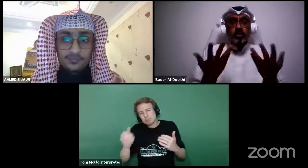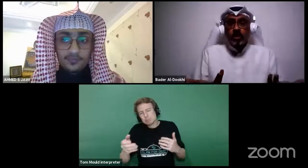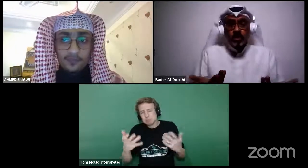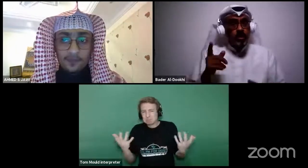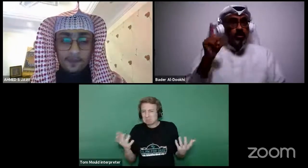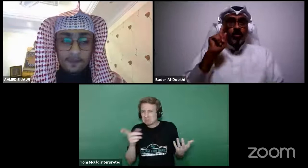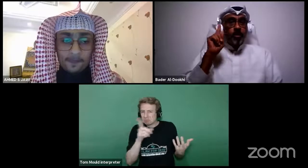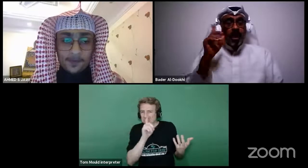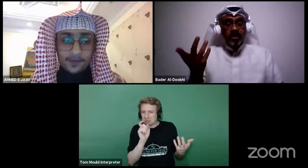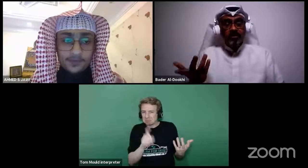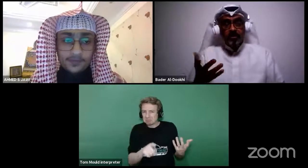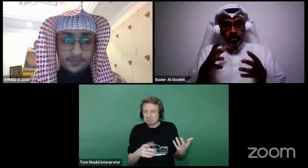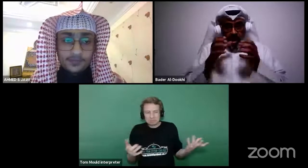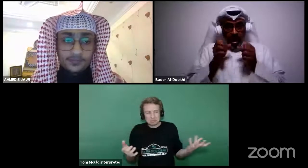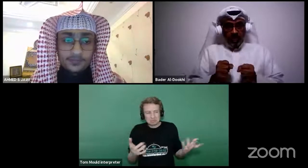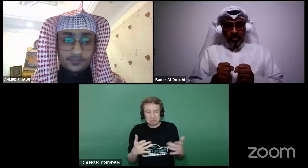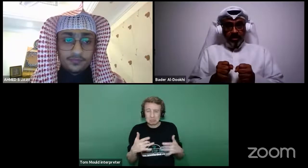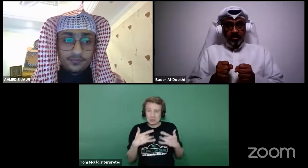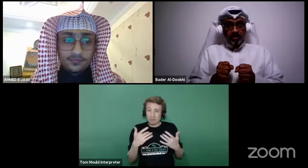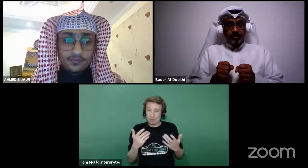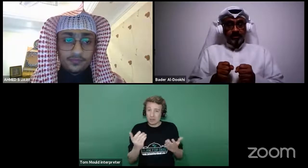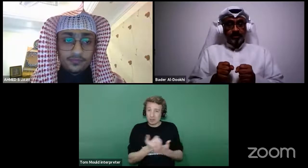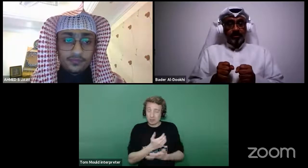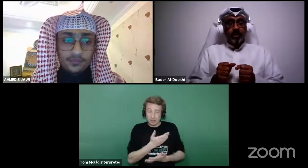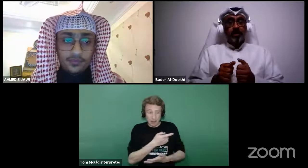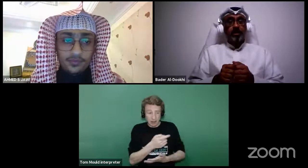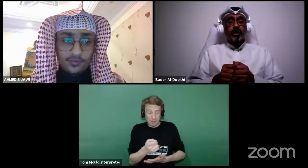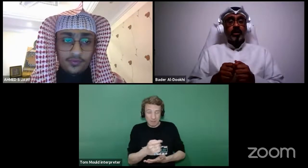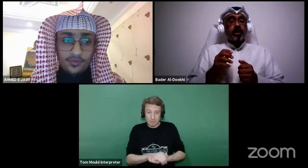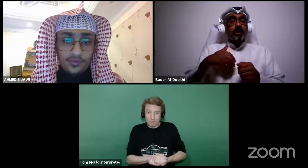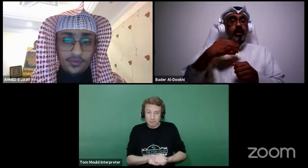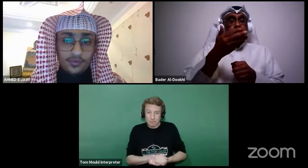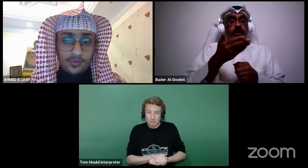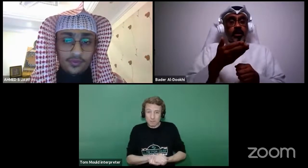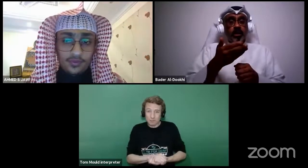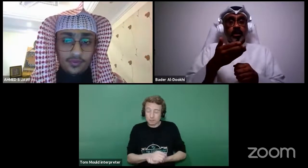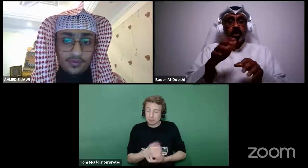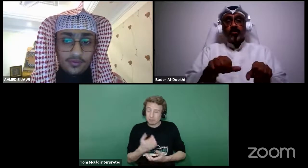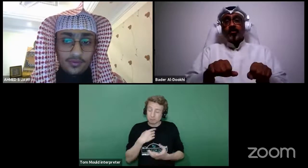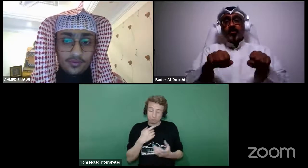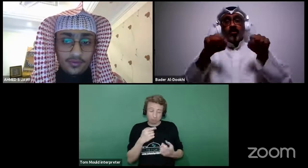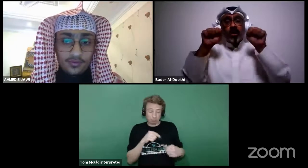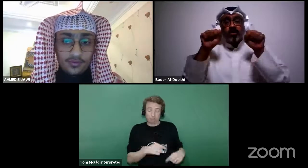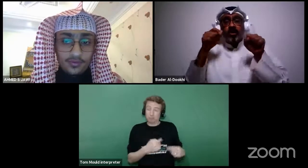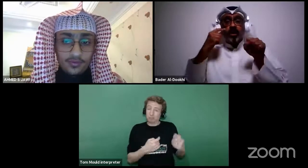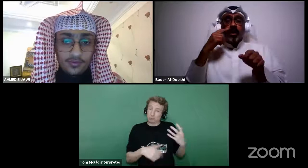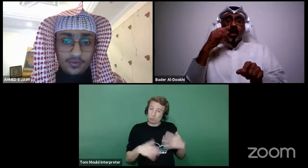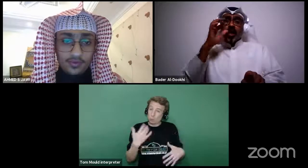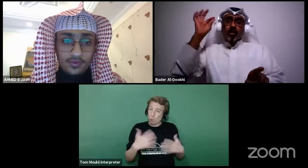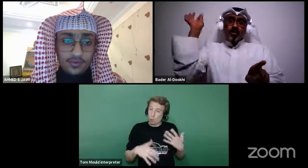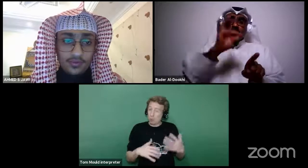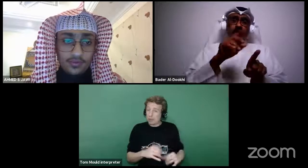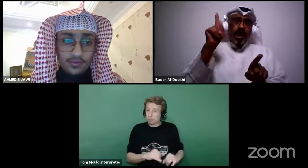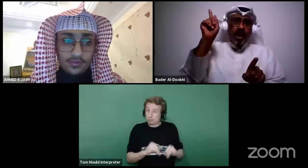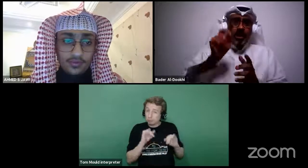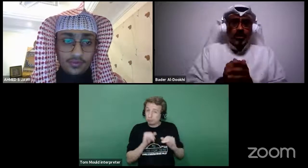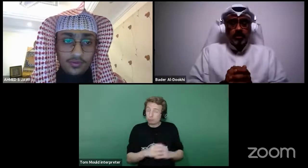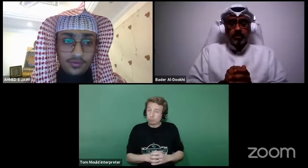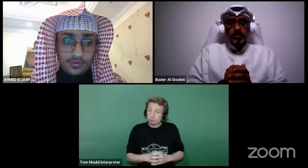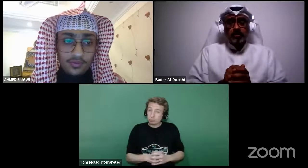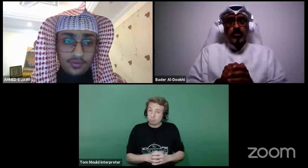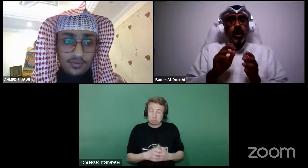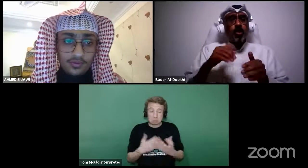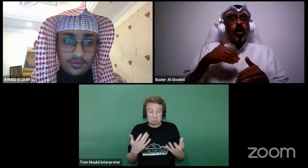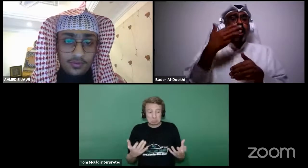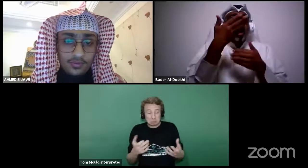feel secure from the coming against them of the covering veil of the torment of Allah, or of the coming against